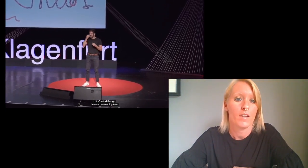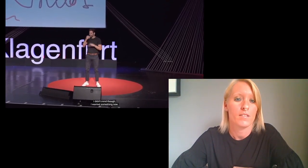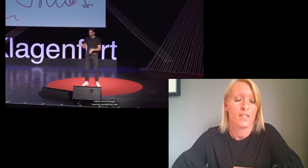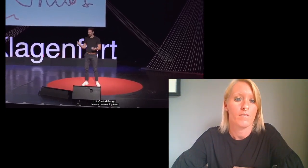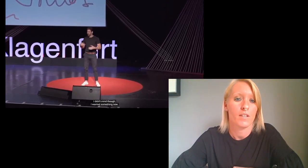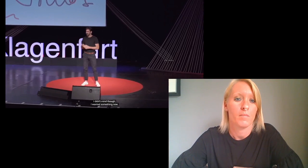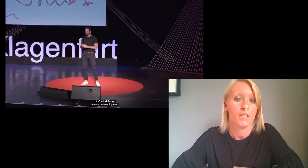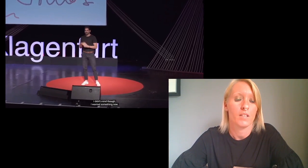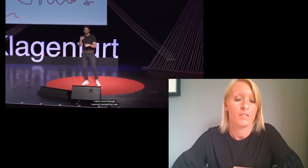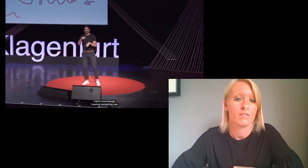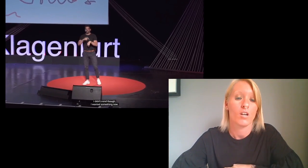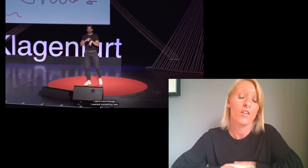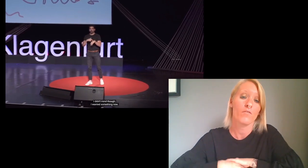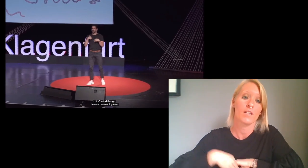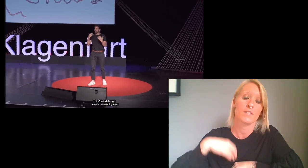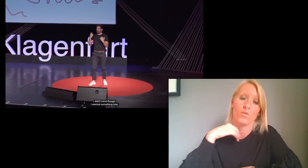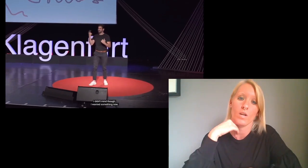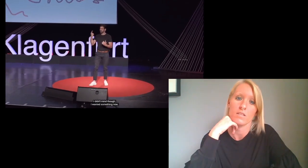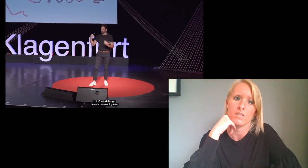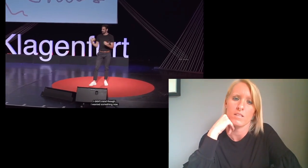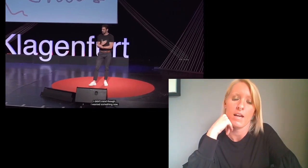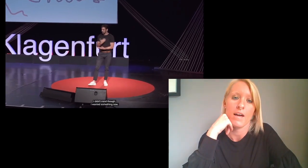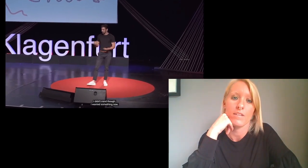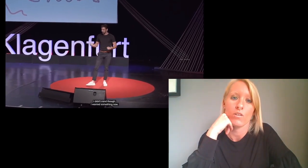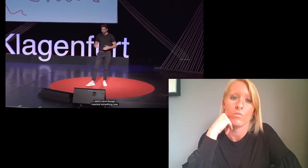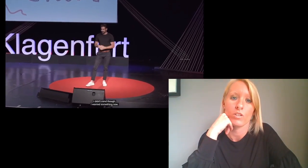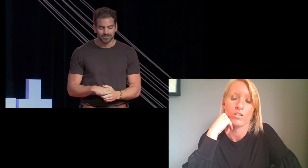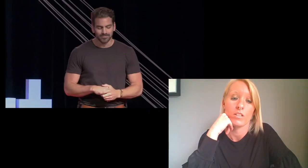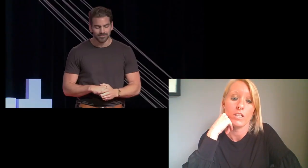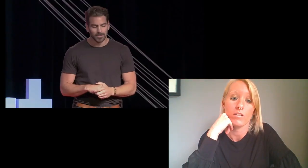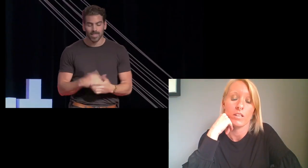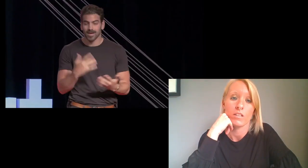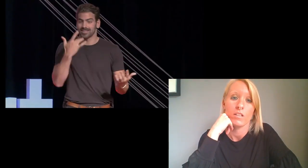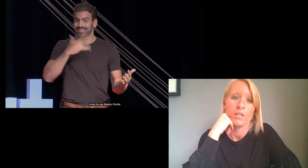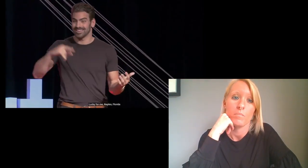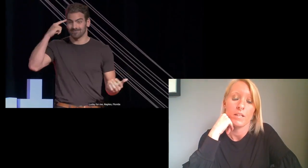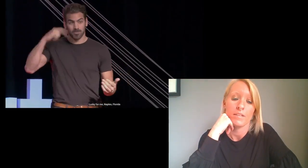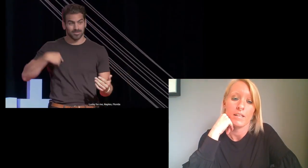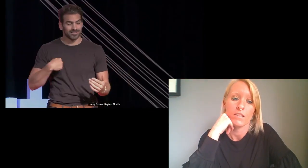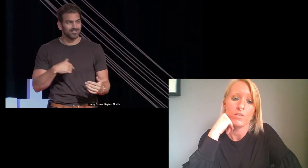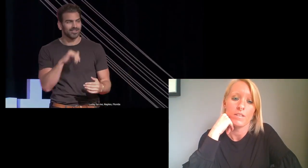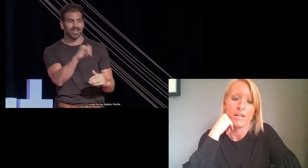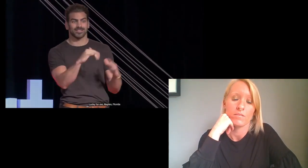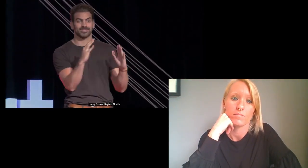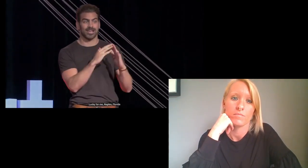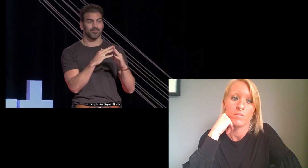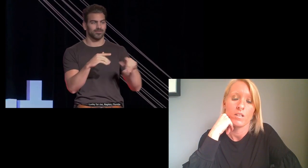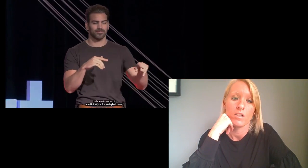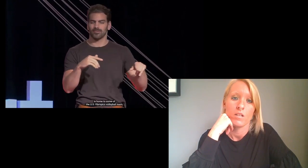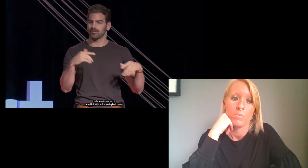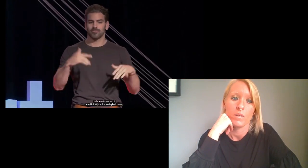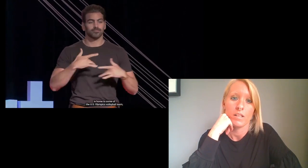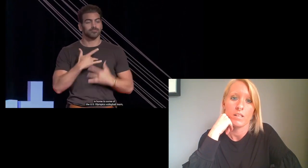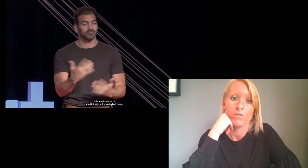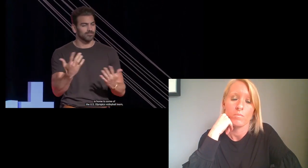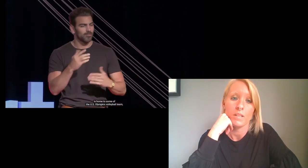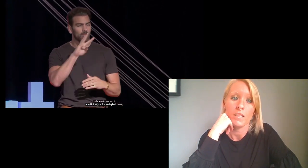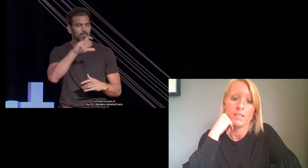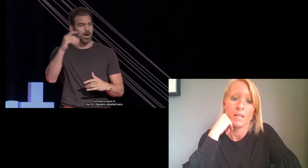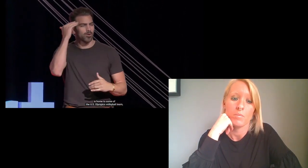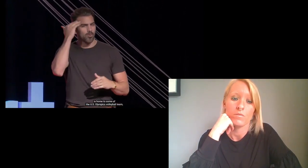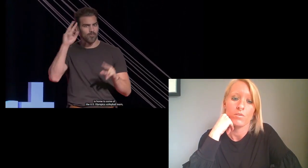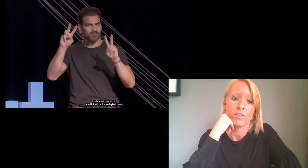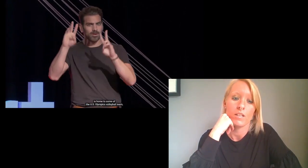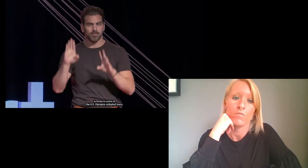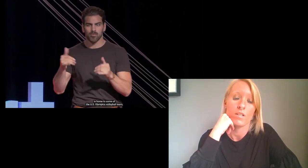All the friends and family, all the friends and acquaintances I had there were hearing, but I enjoyed that. But lucky for